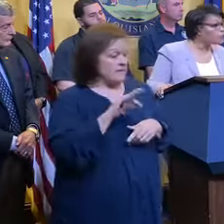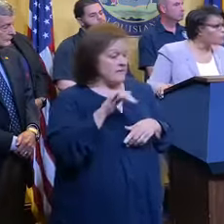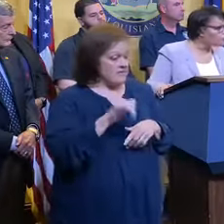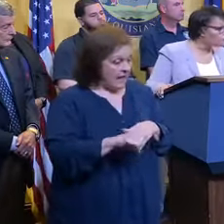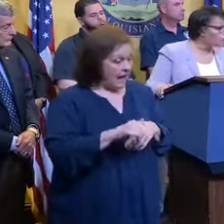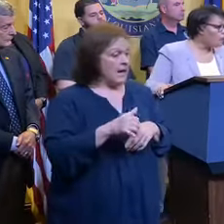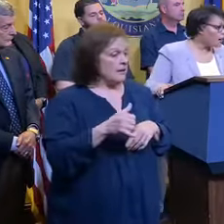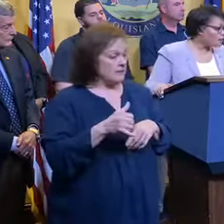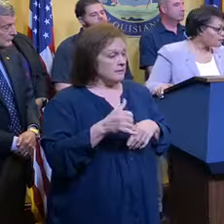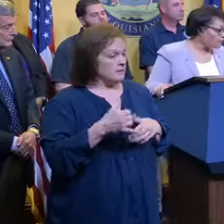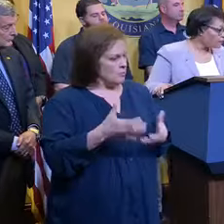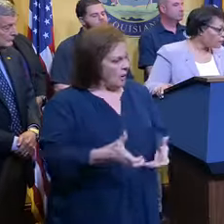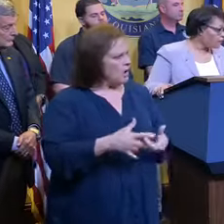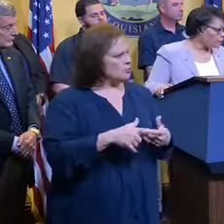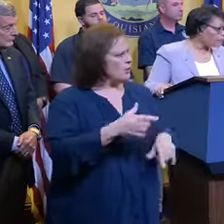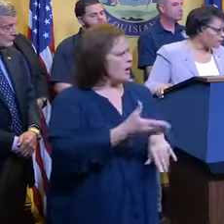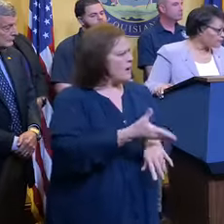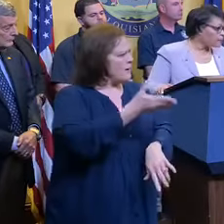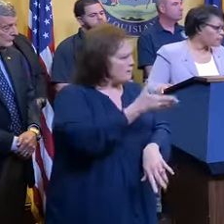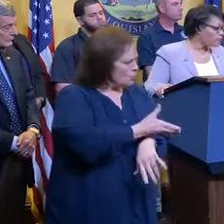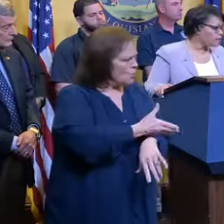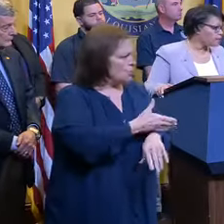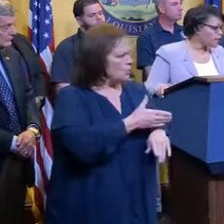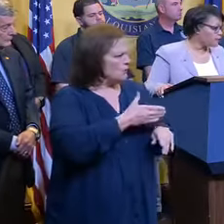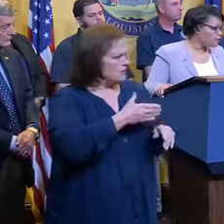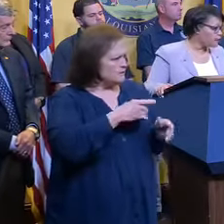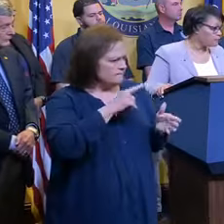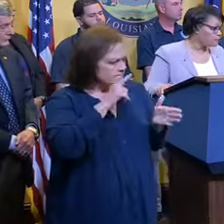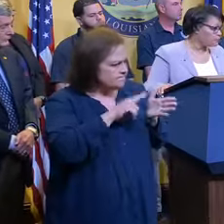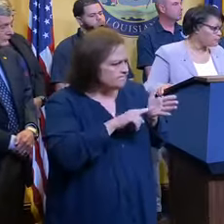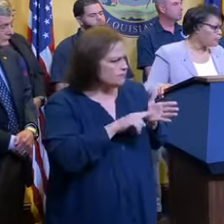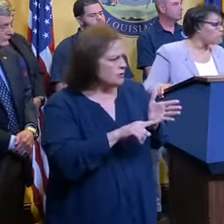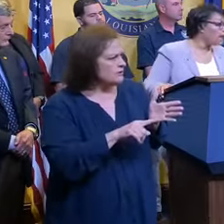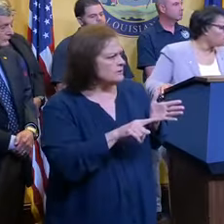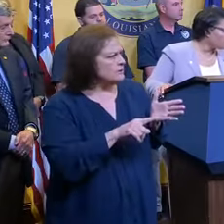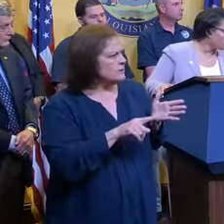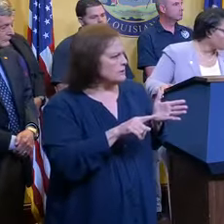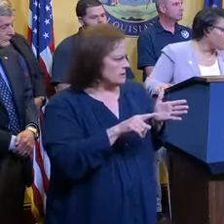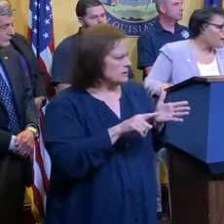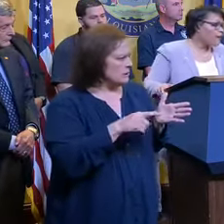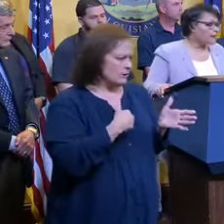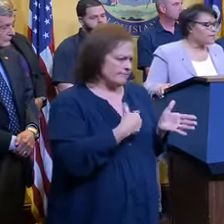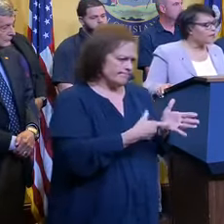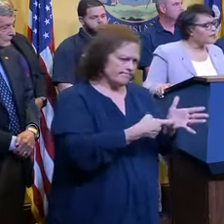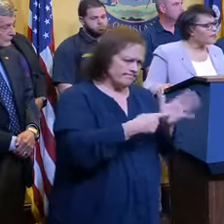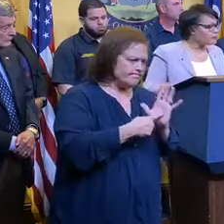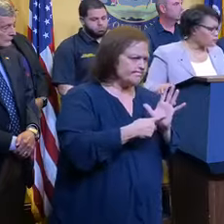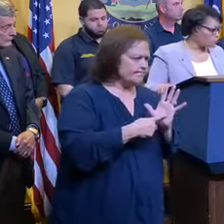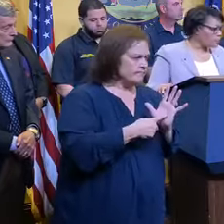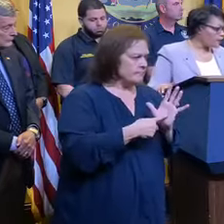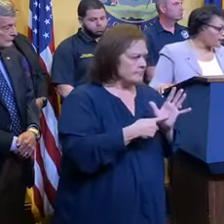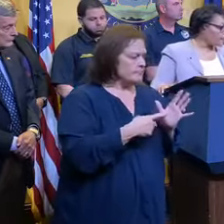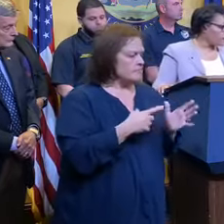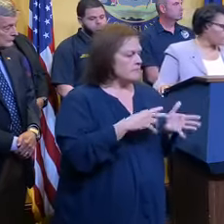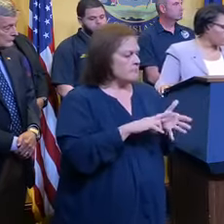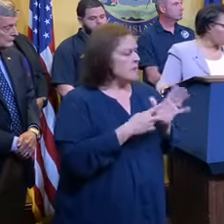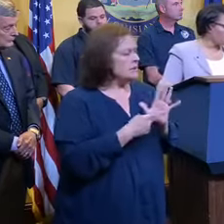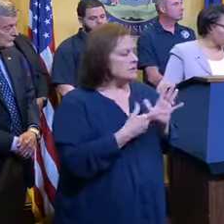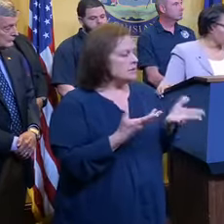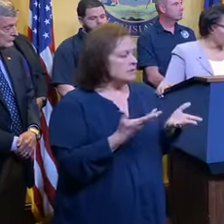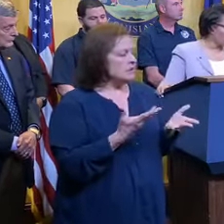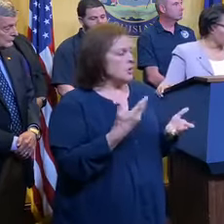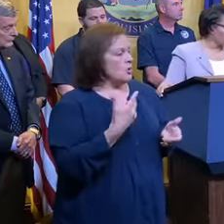to improve the level of tracing is something that we're mandating. And mandating in such a way that